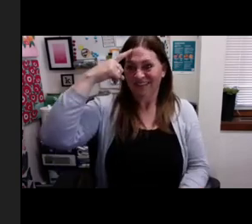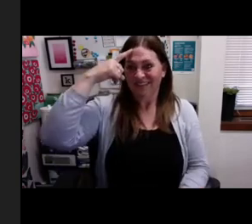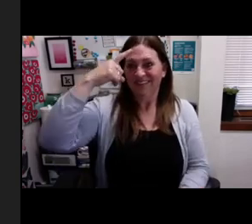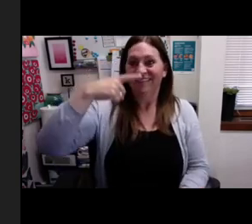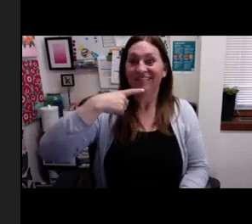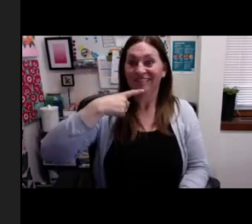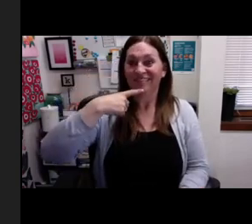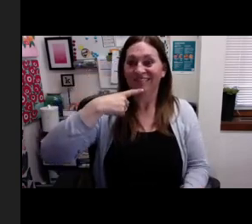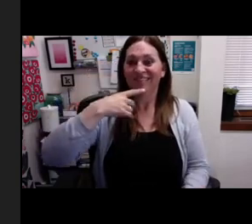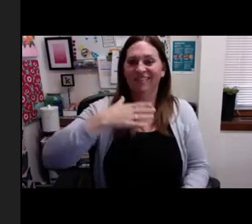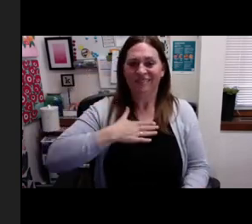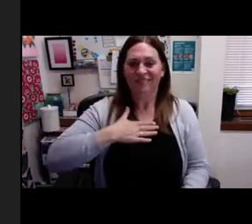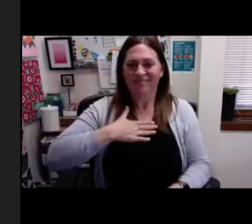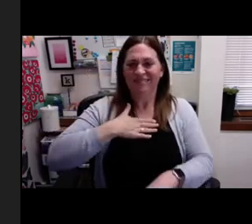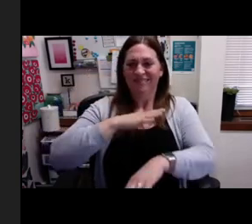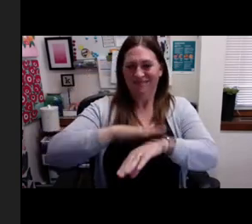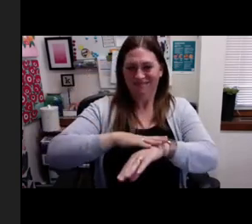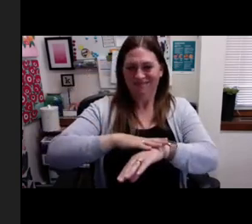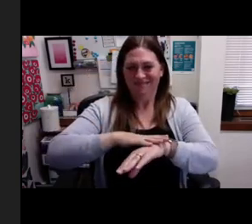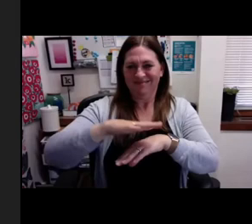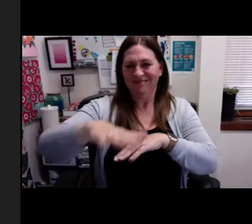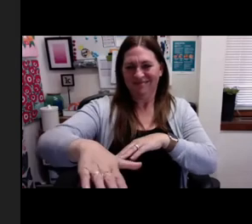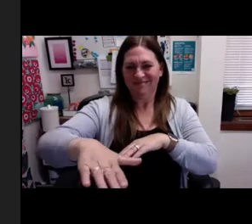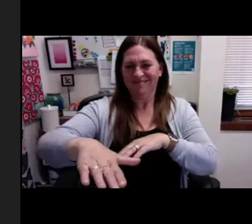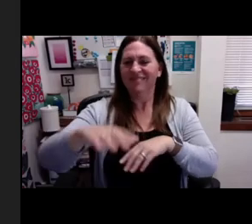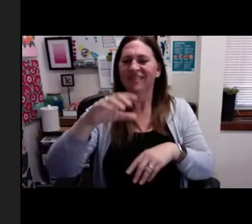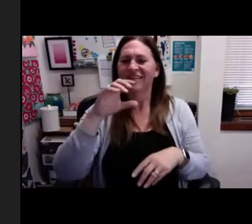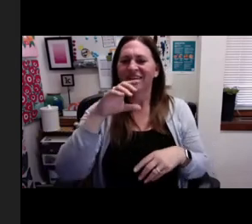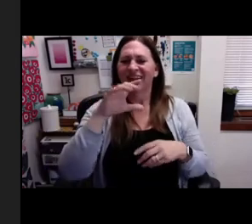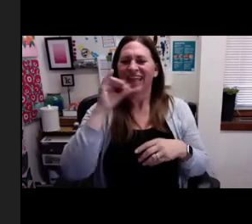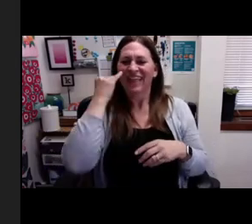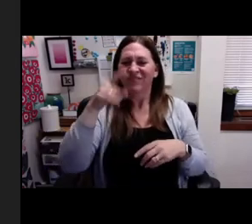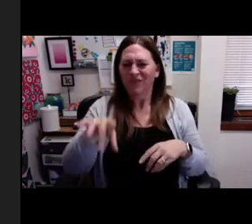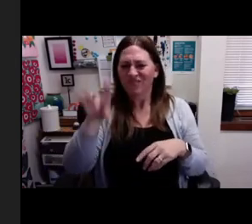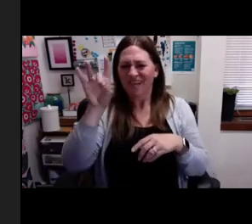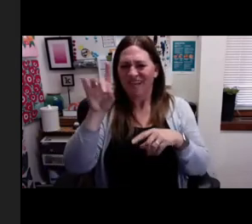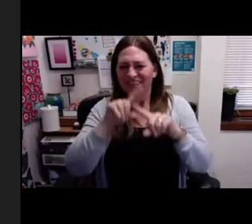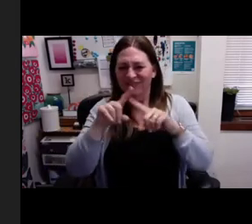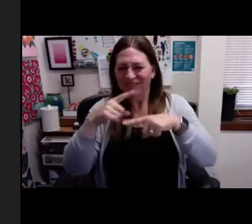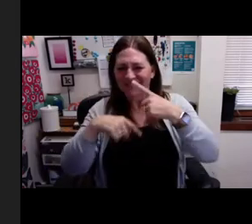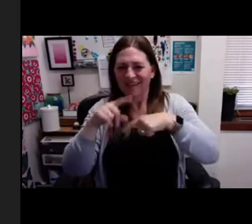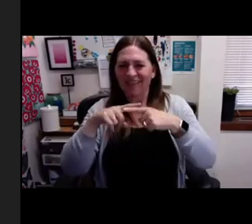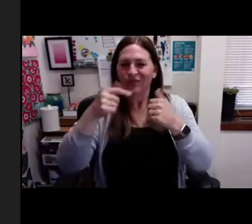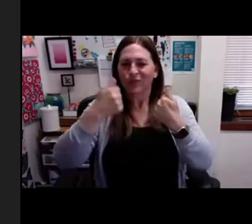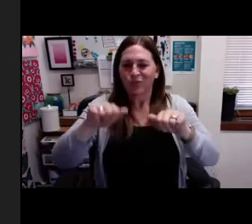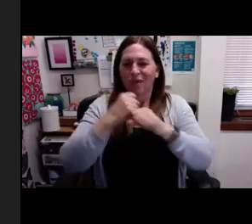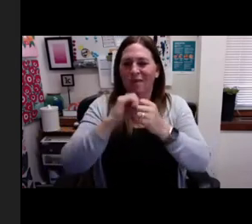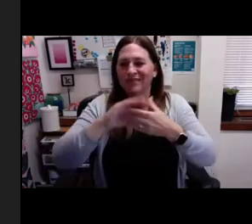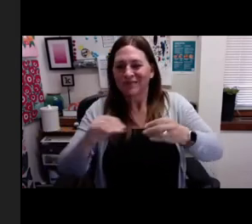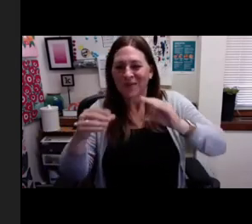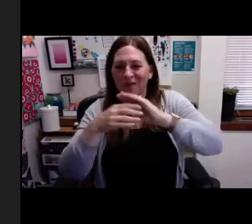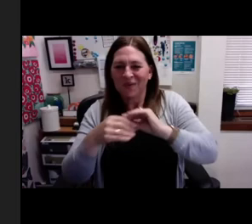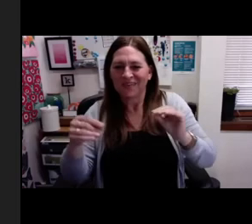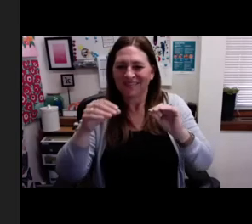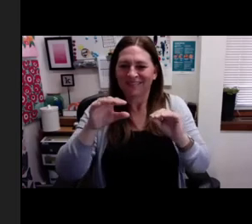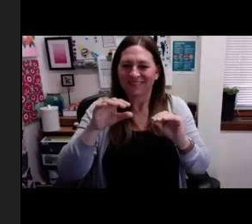So we started at the forehead, then the chin, chest, hands, and then outward. So you can find different